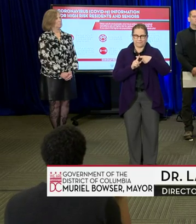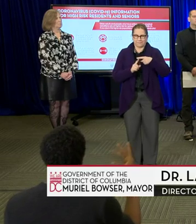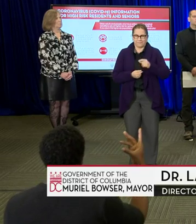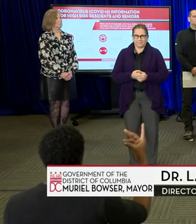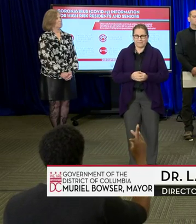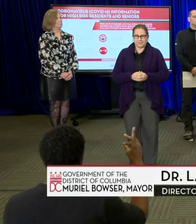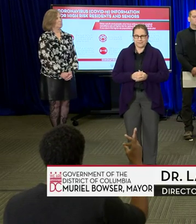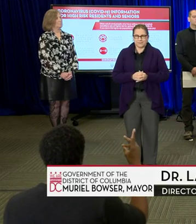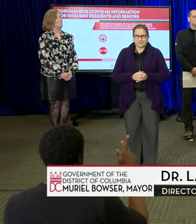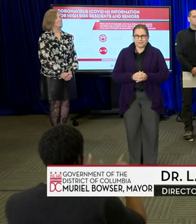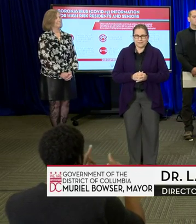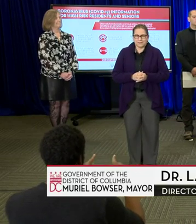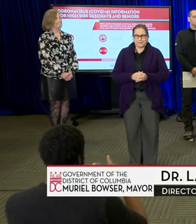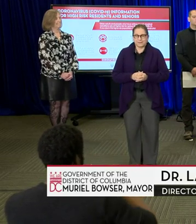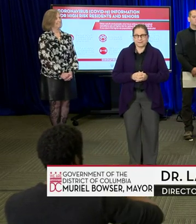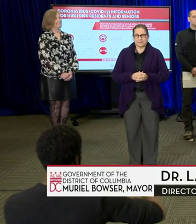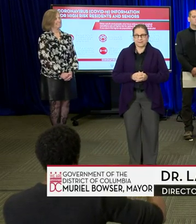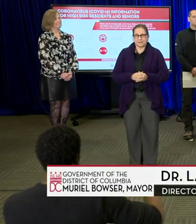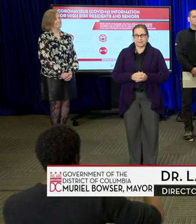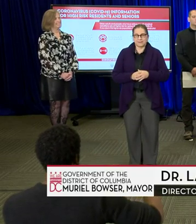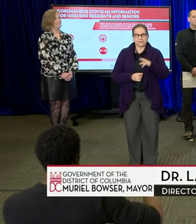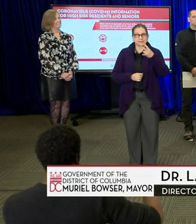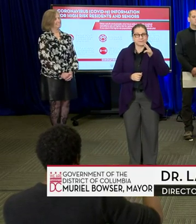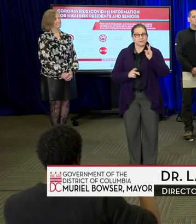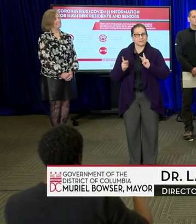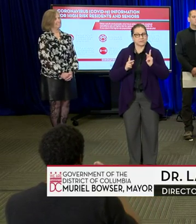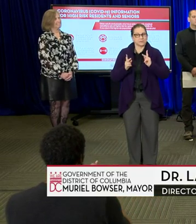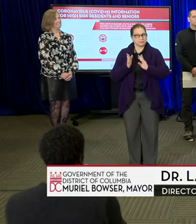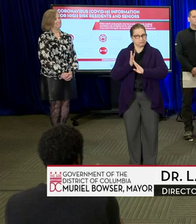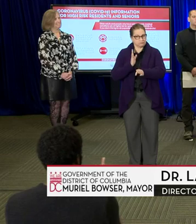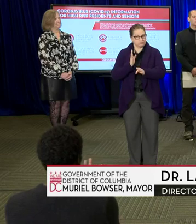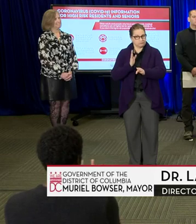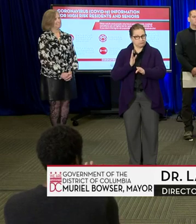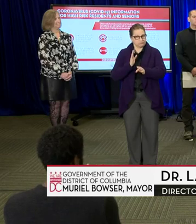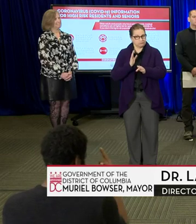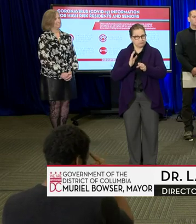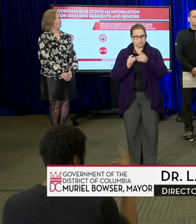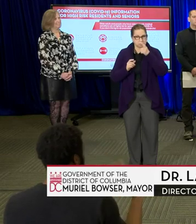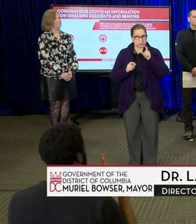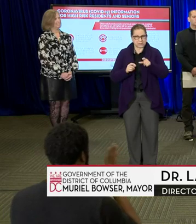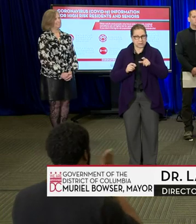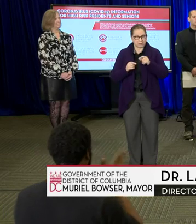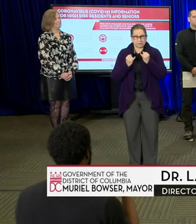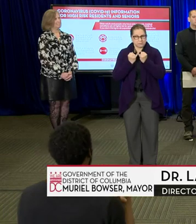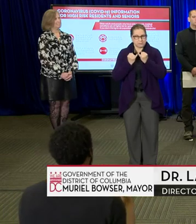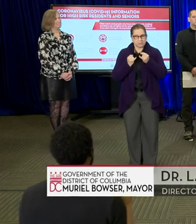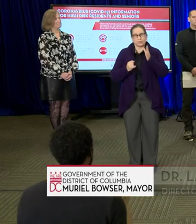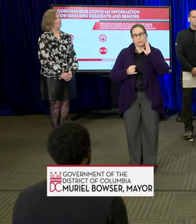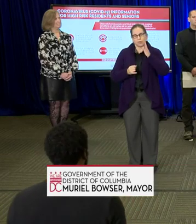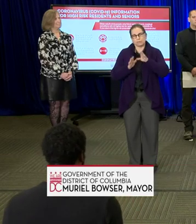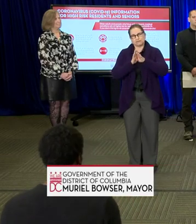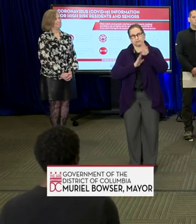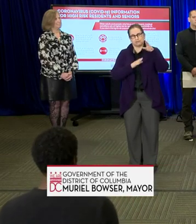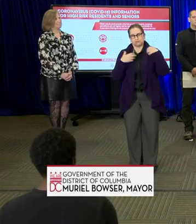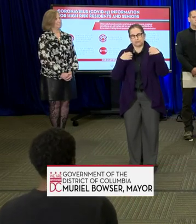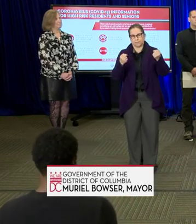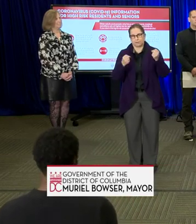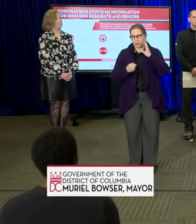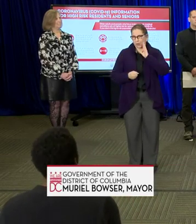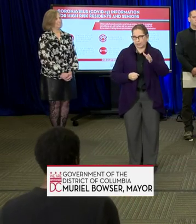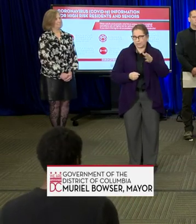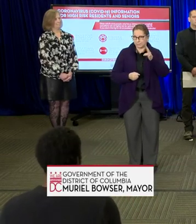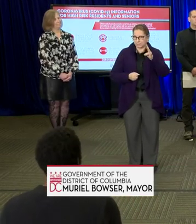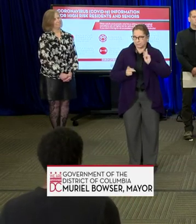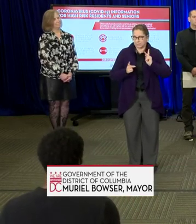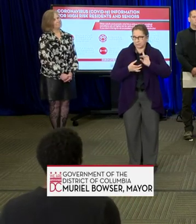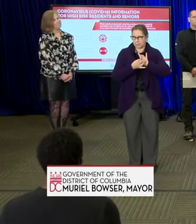been cleared from isolation and are considered recovered from COVID-19 in the District